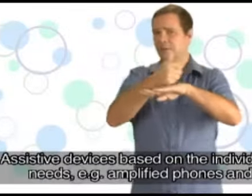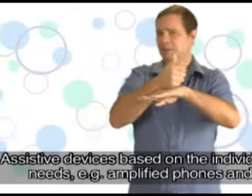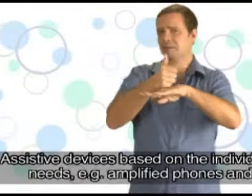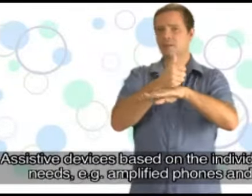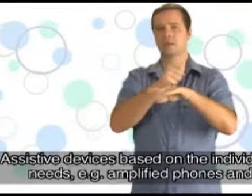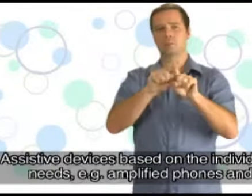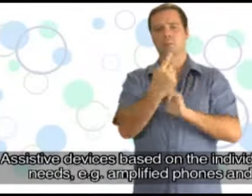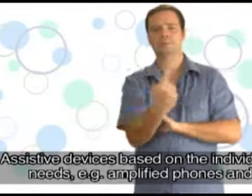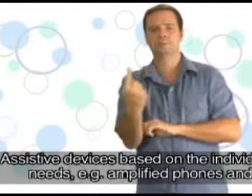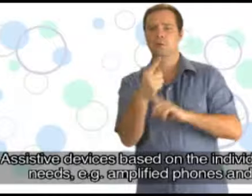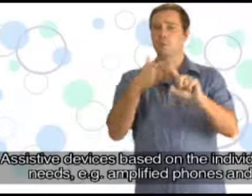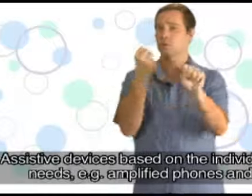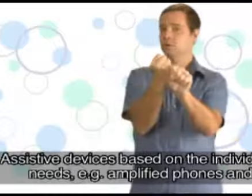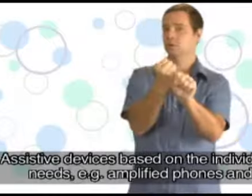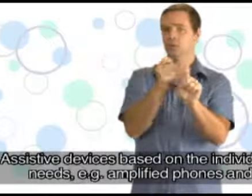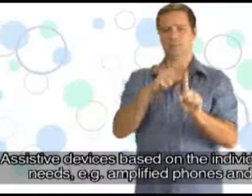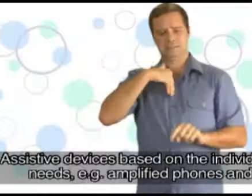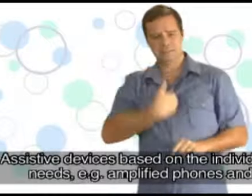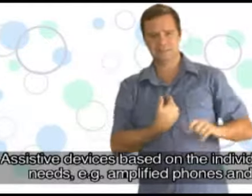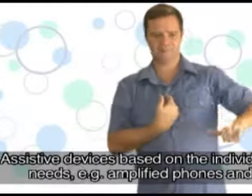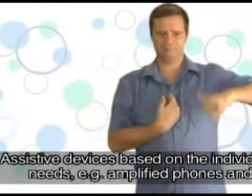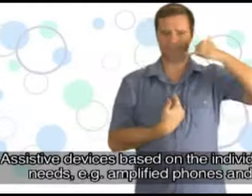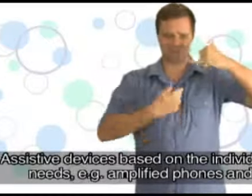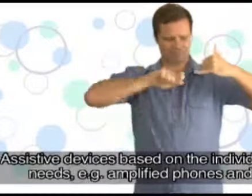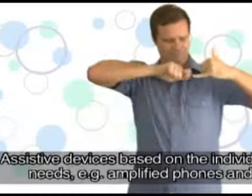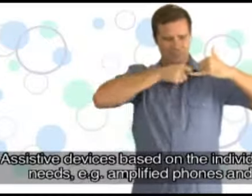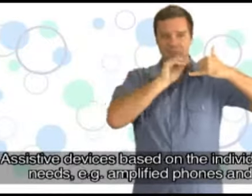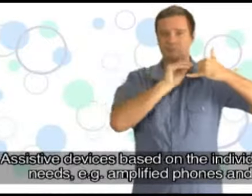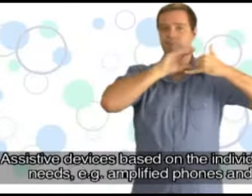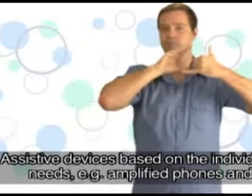assisted devices based on the individual's needs, for example, amplified phones,